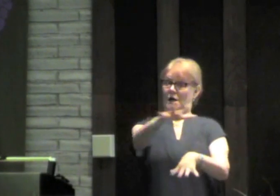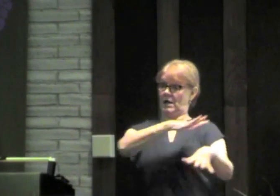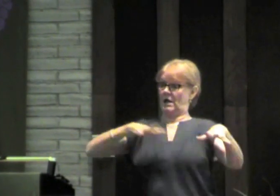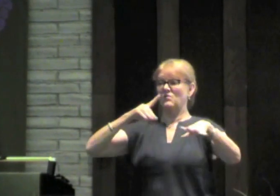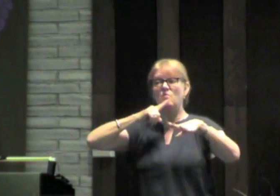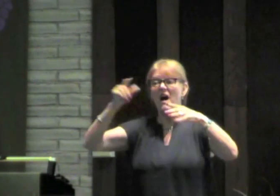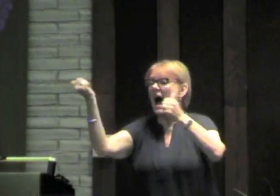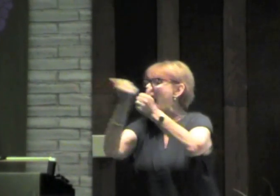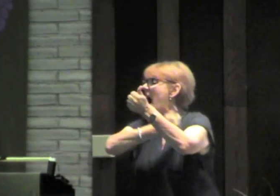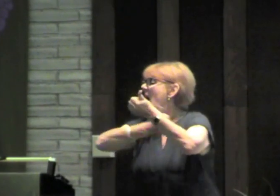but anyway,